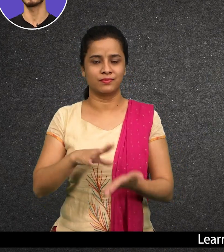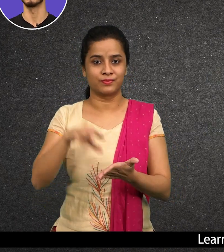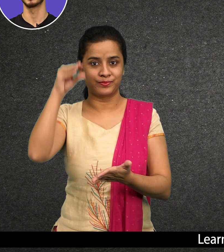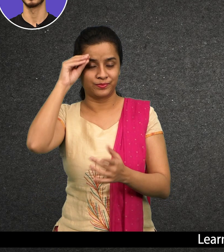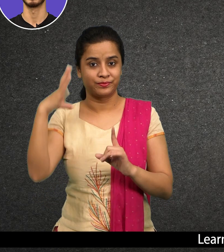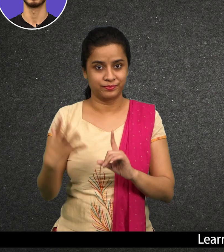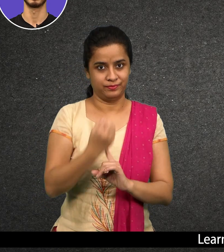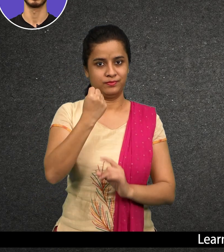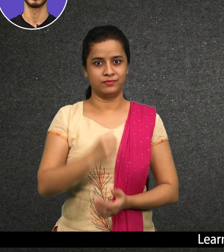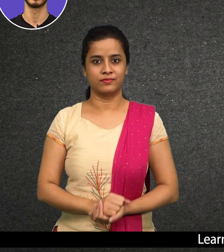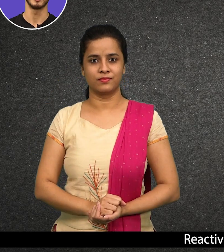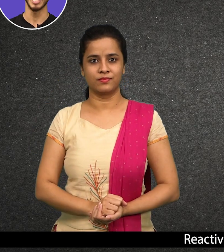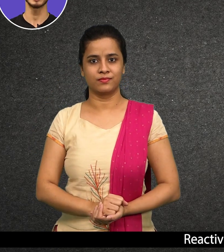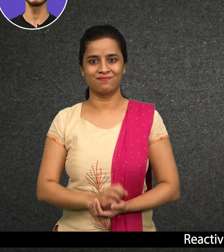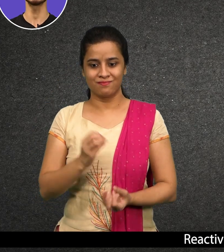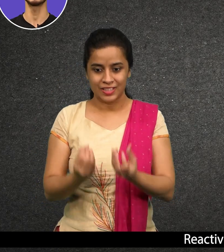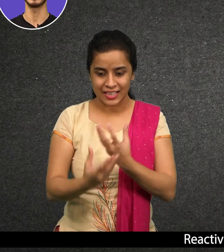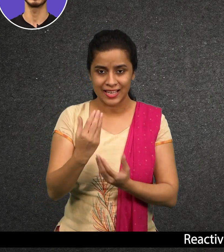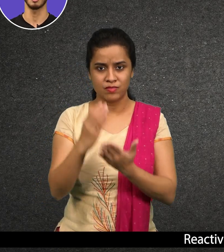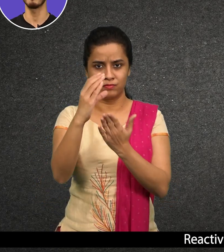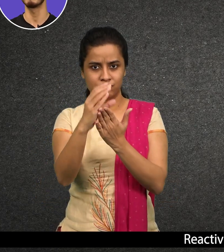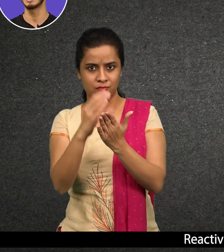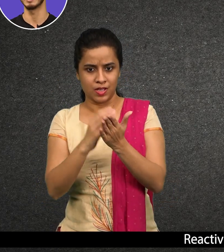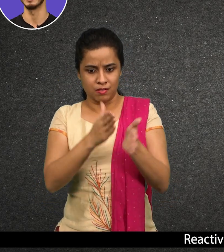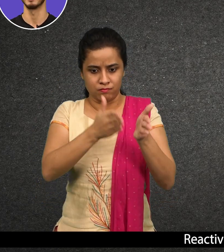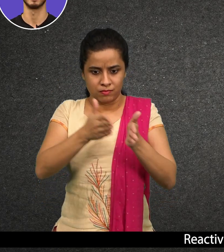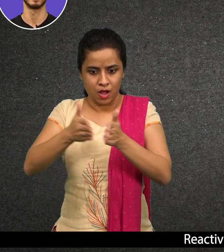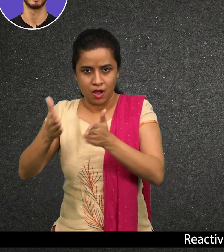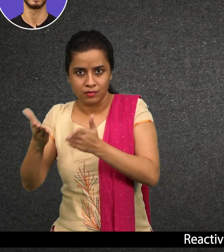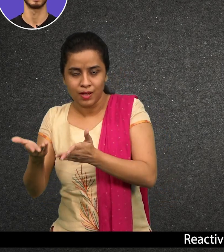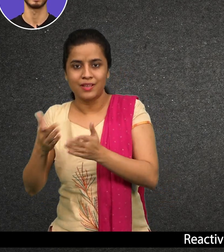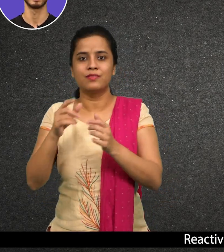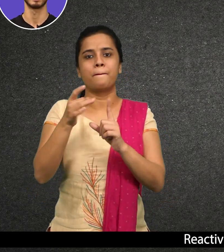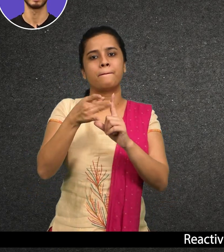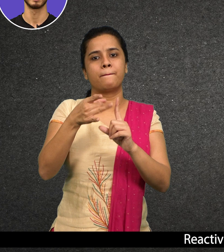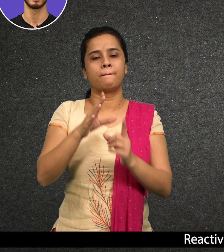Learning outcomes. Reactivity series of metal.